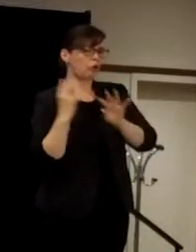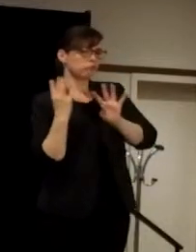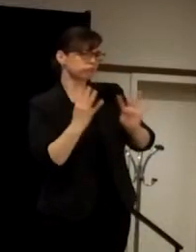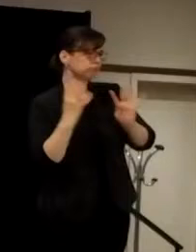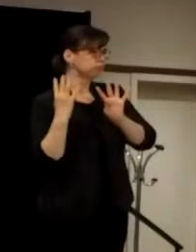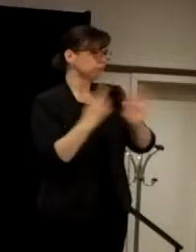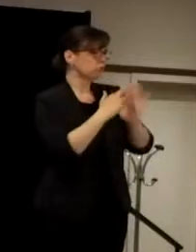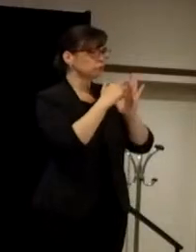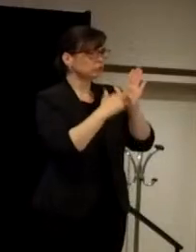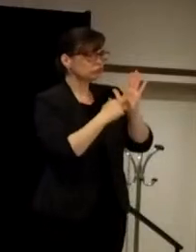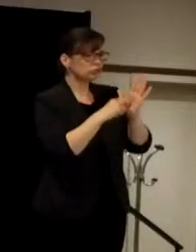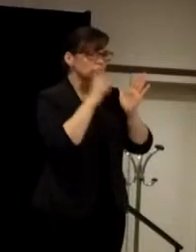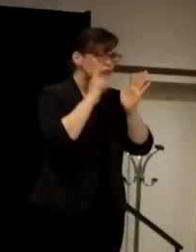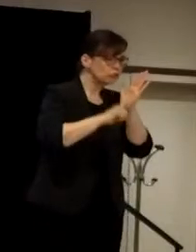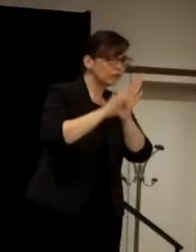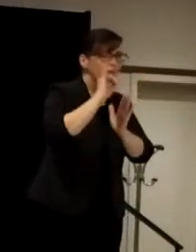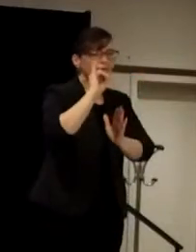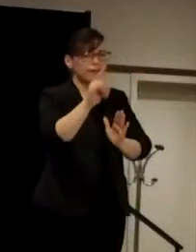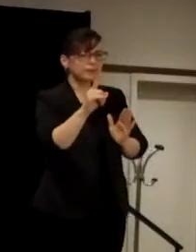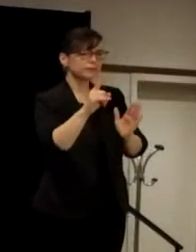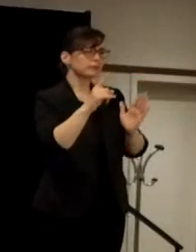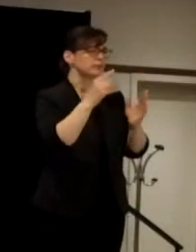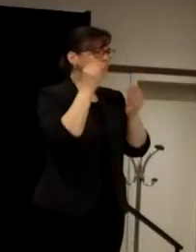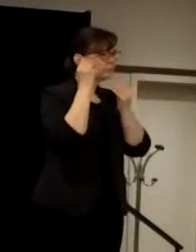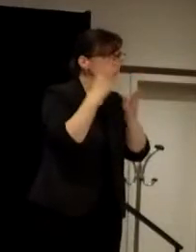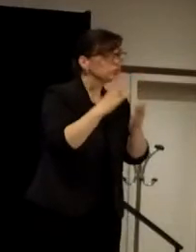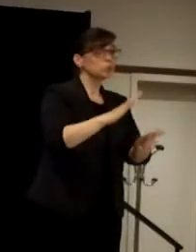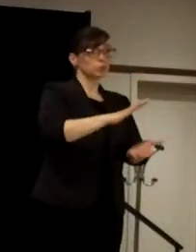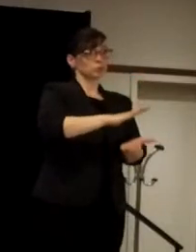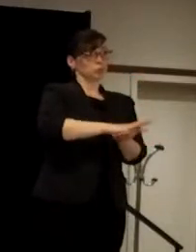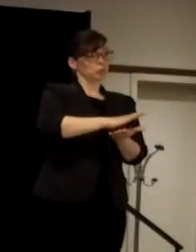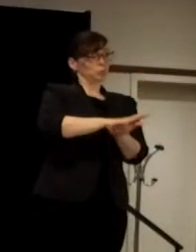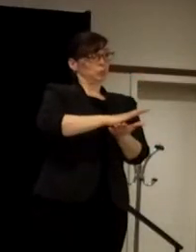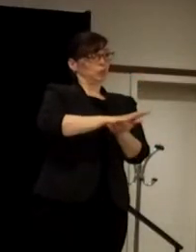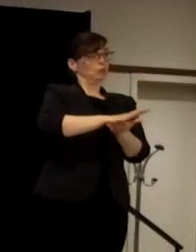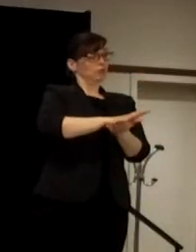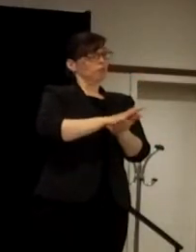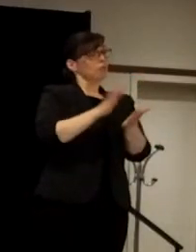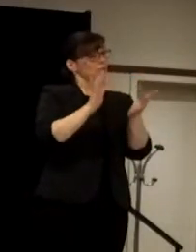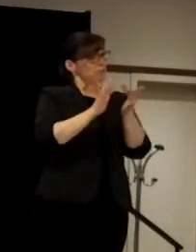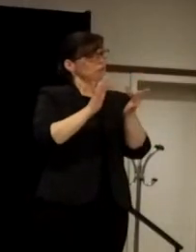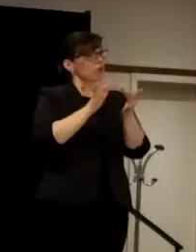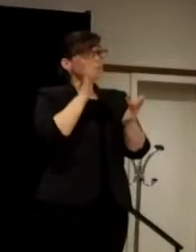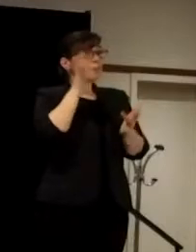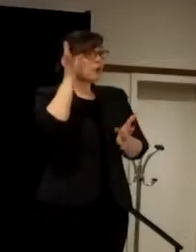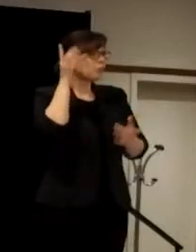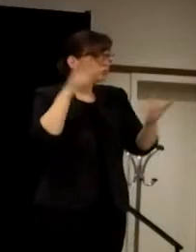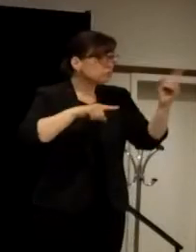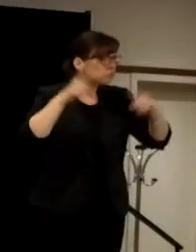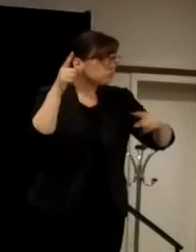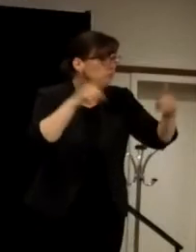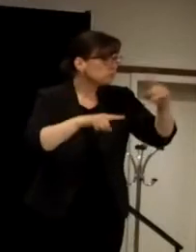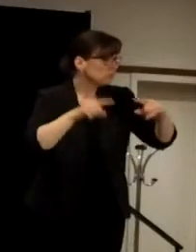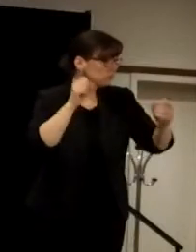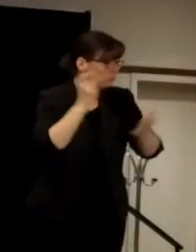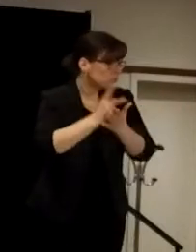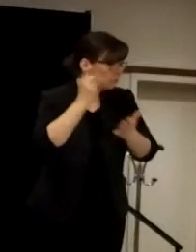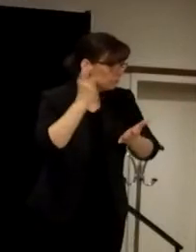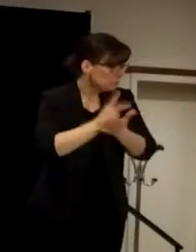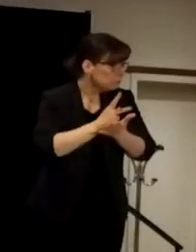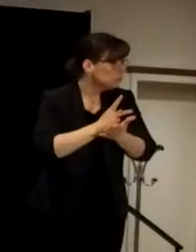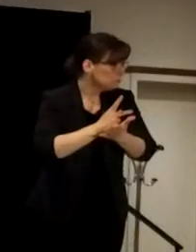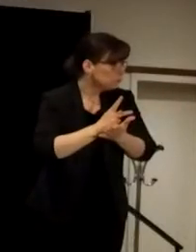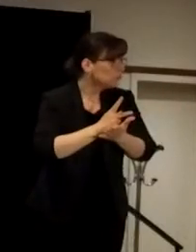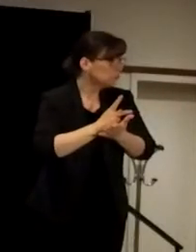again, the school districts work with us on getting parental consent or guardian consent. And so we'll